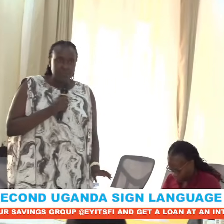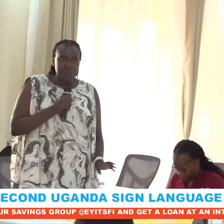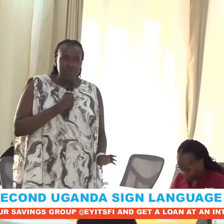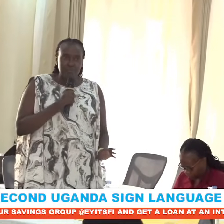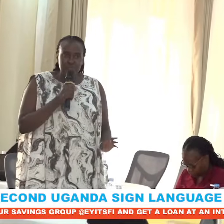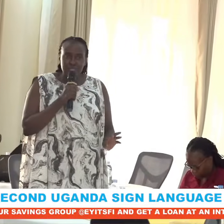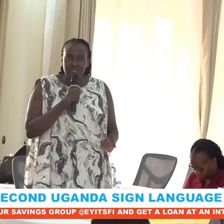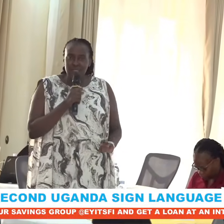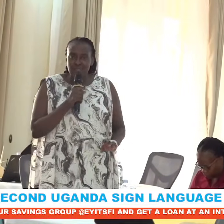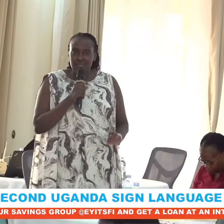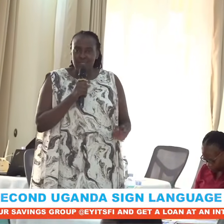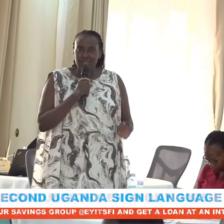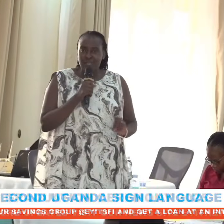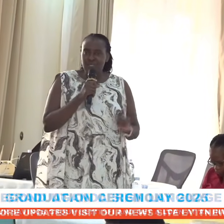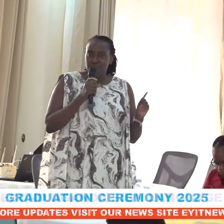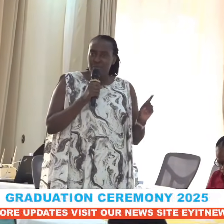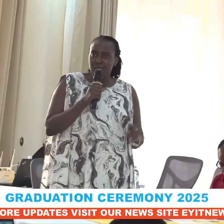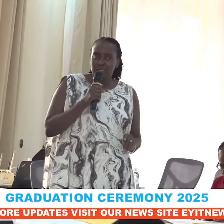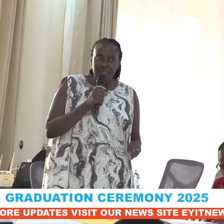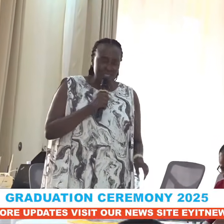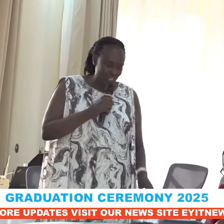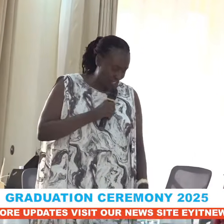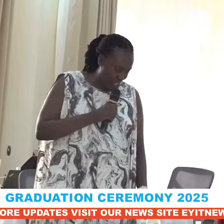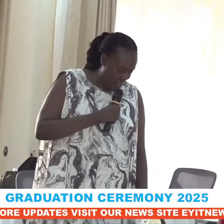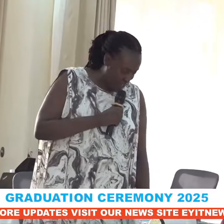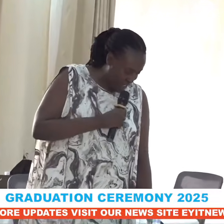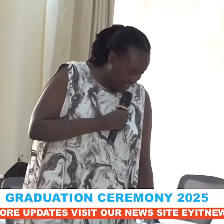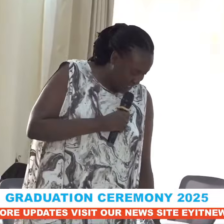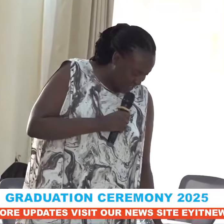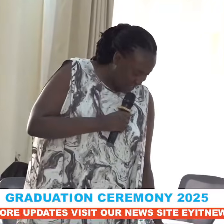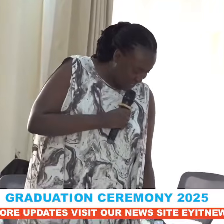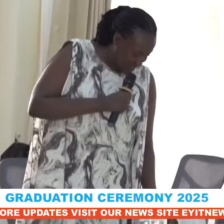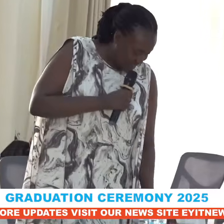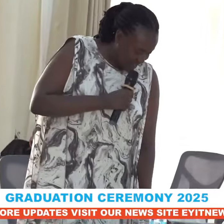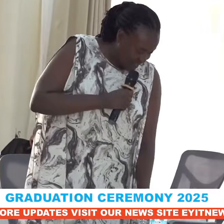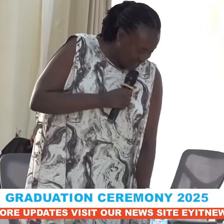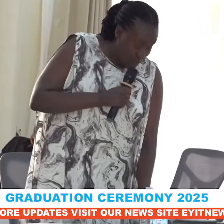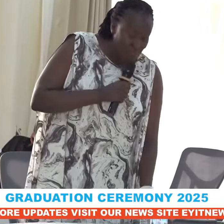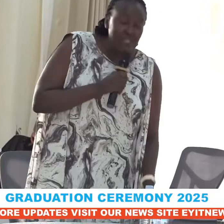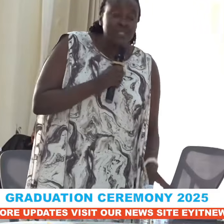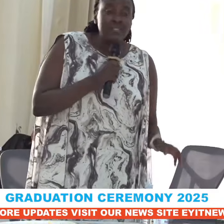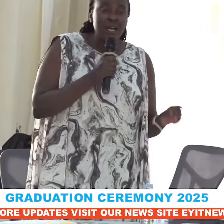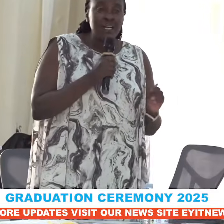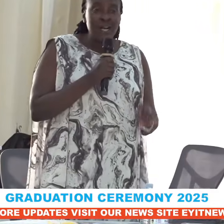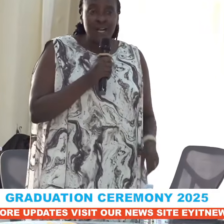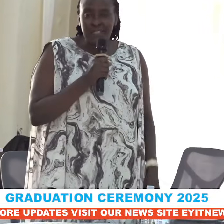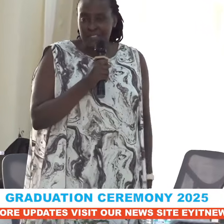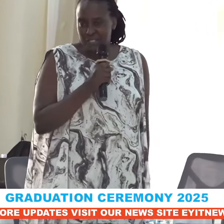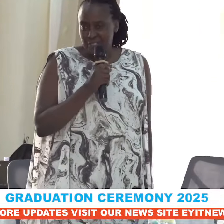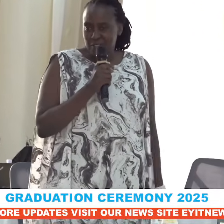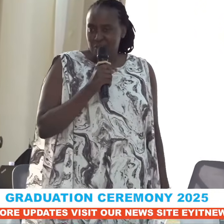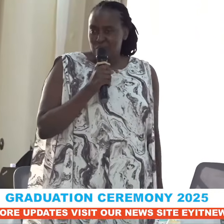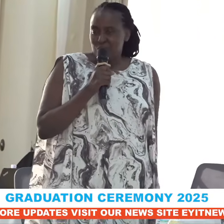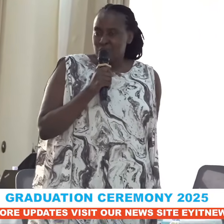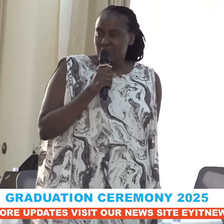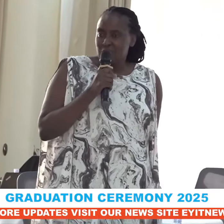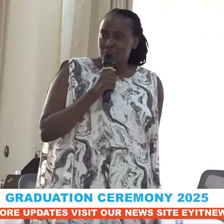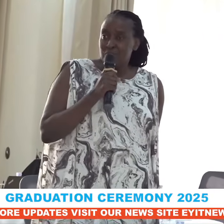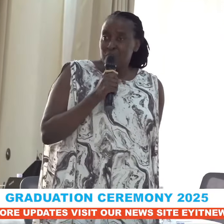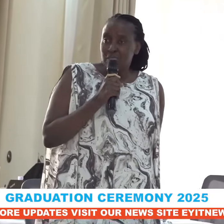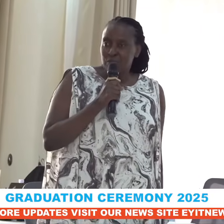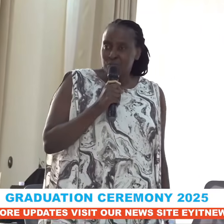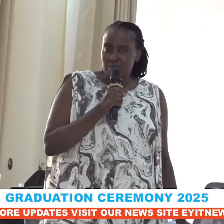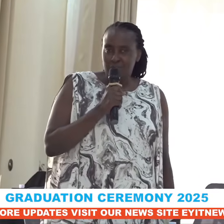I'll first start by sharing an experience I had with a